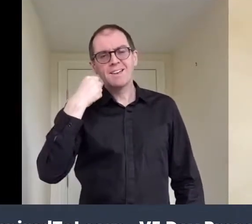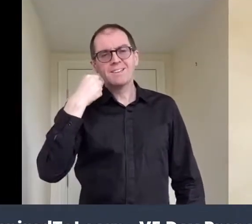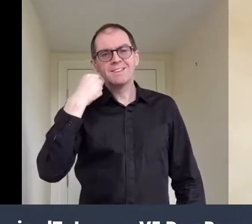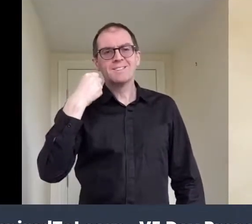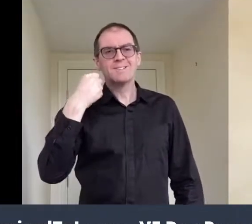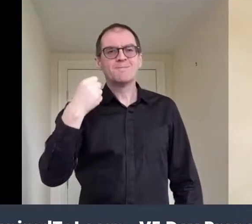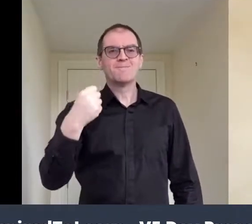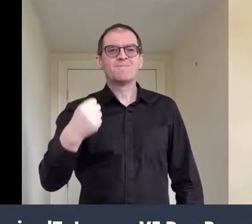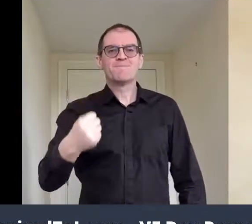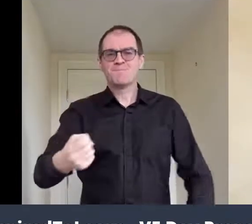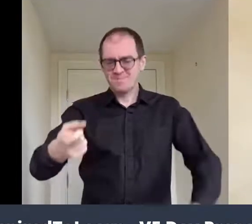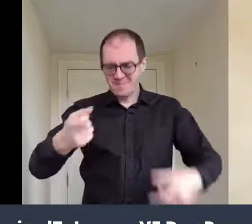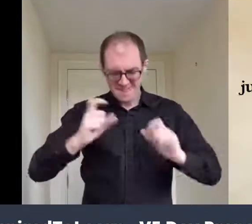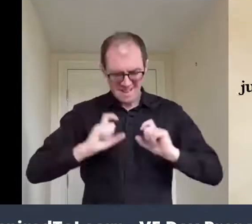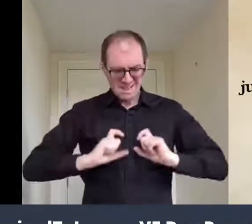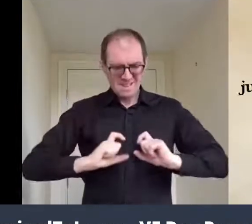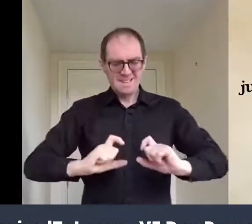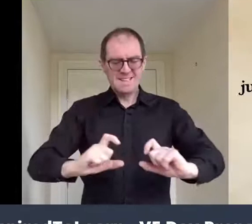day.